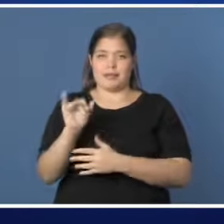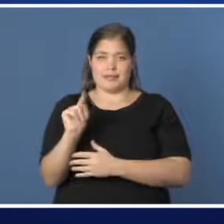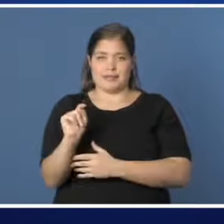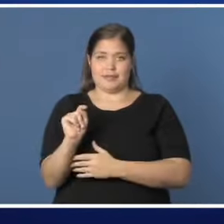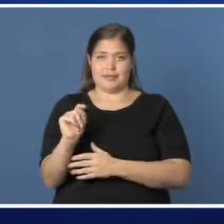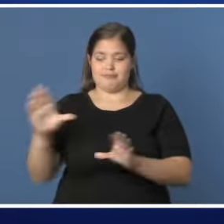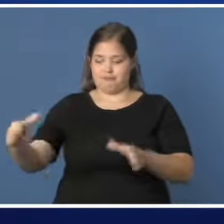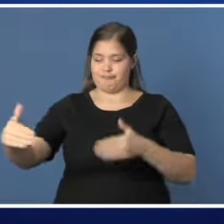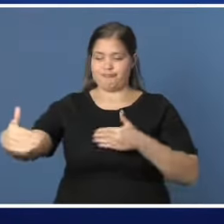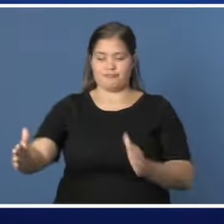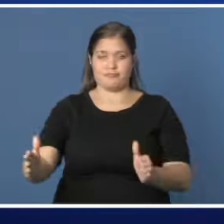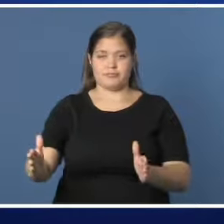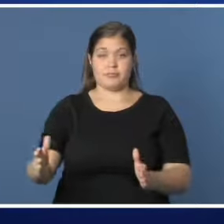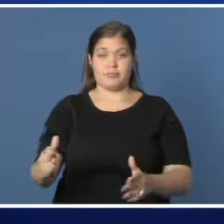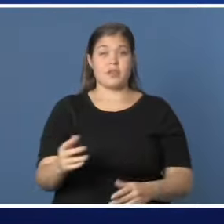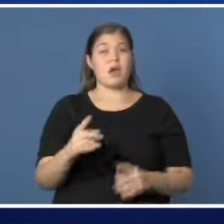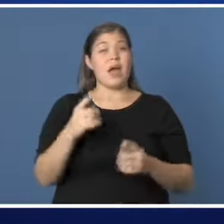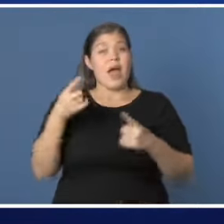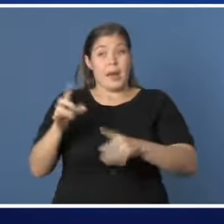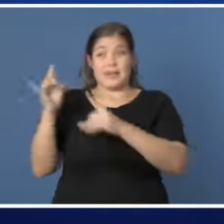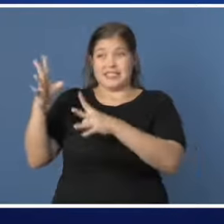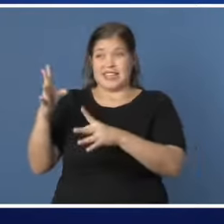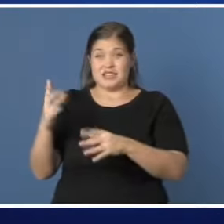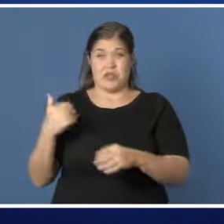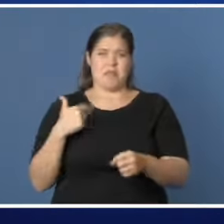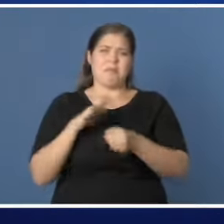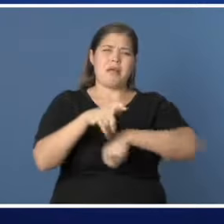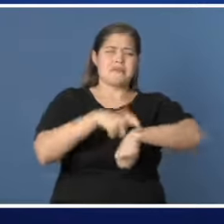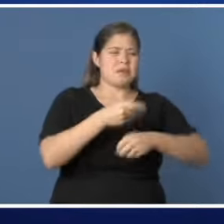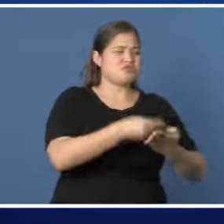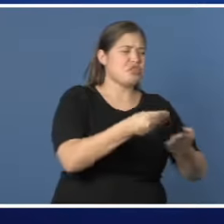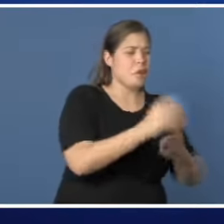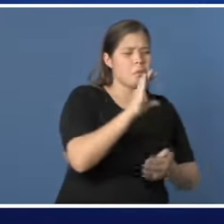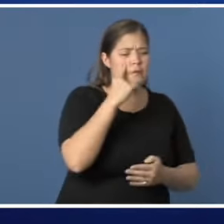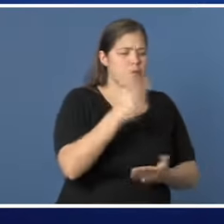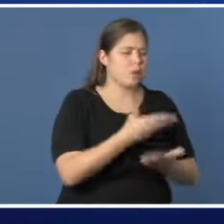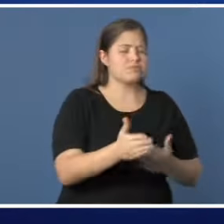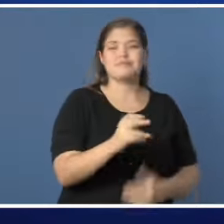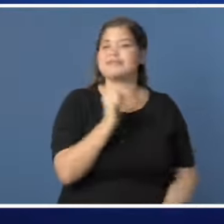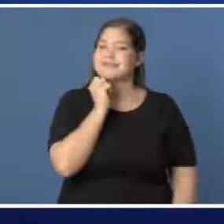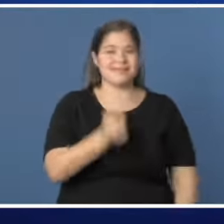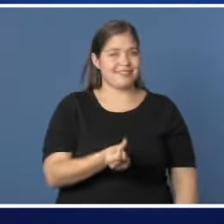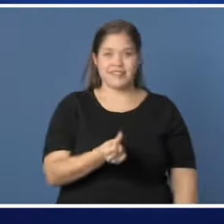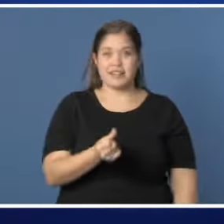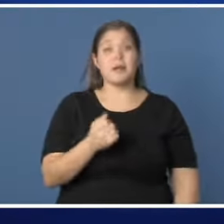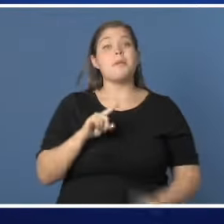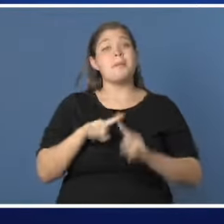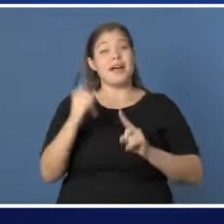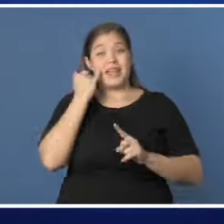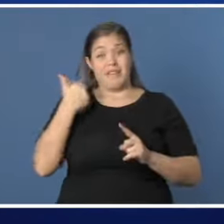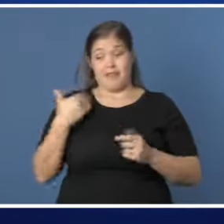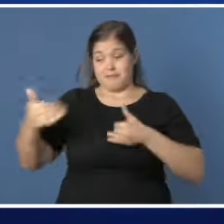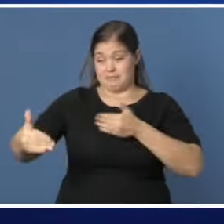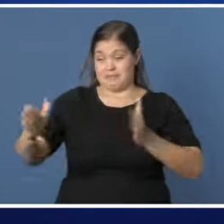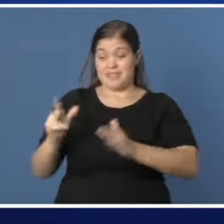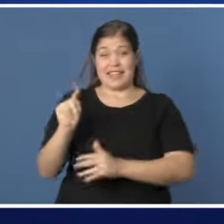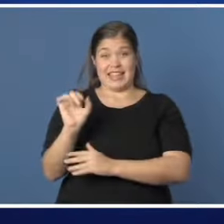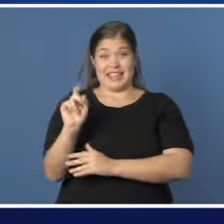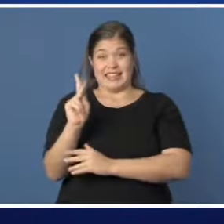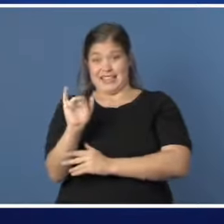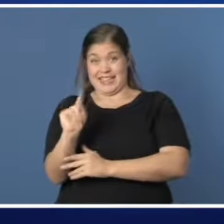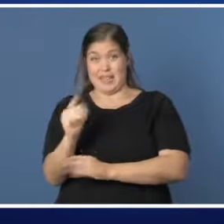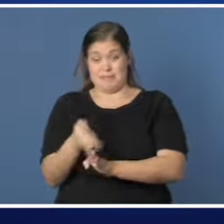kit. Once disaster hits, you won't have time to shop or search for supplies. But if you've